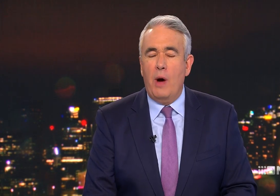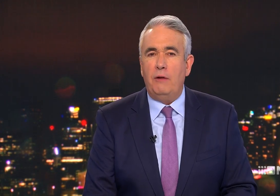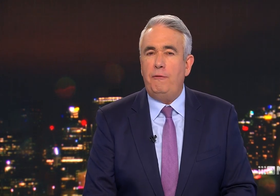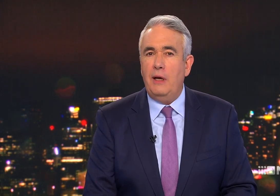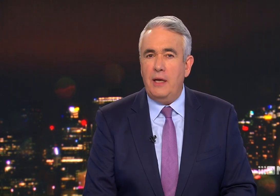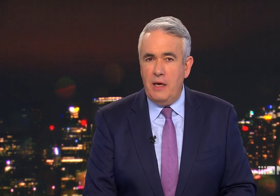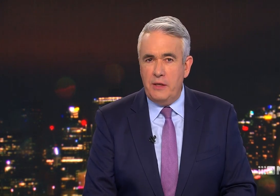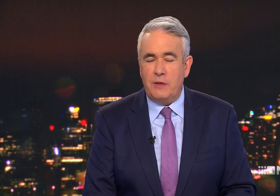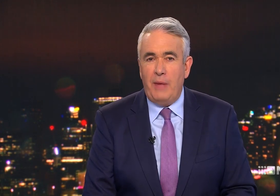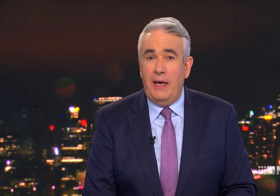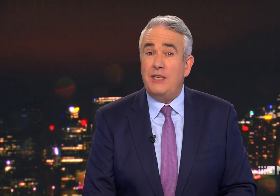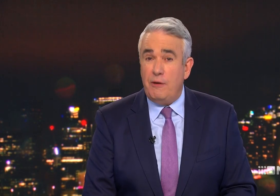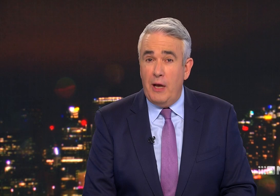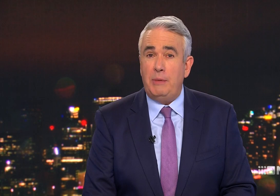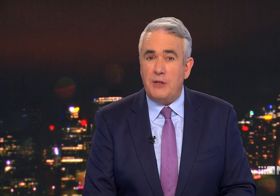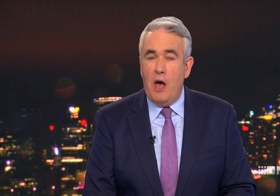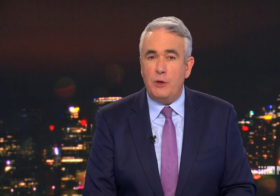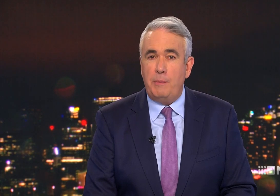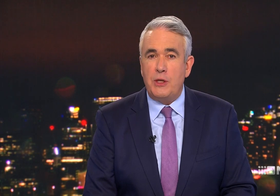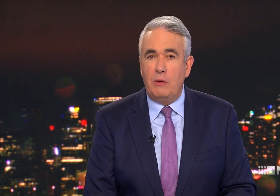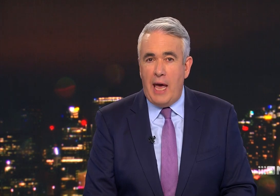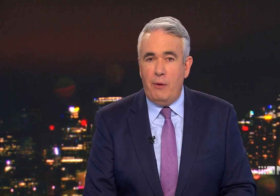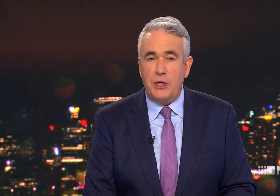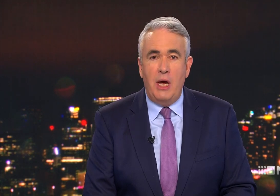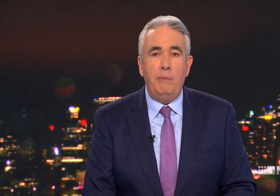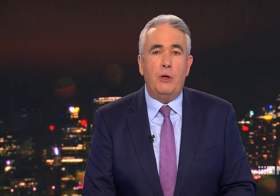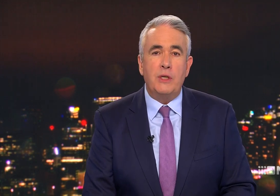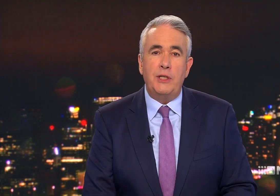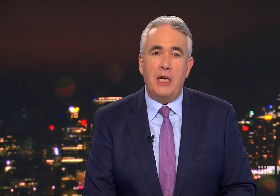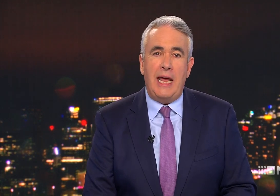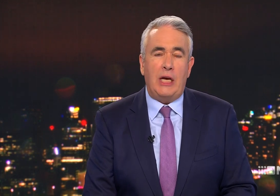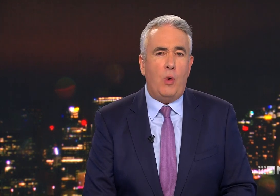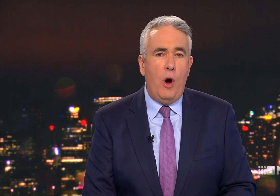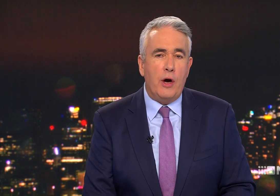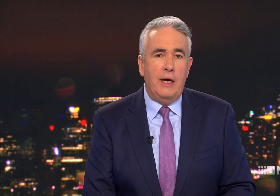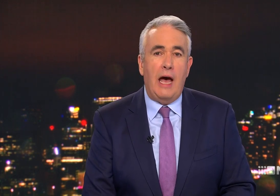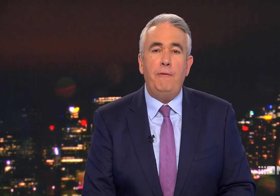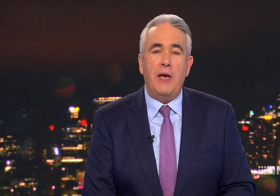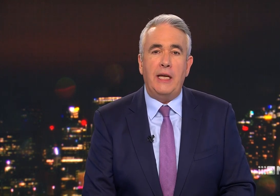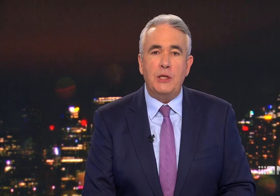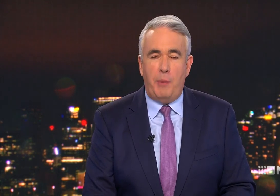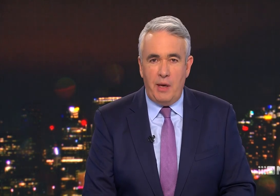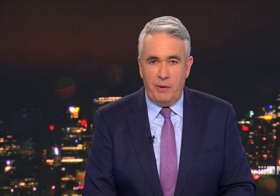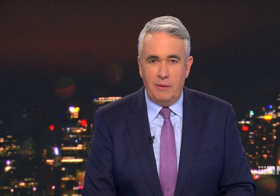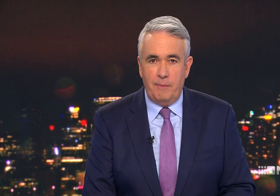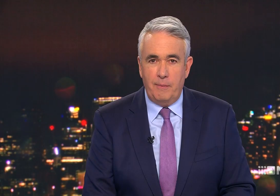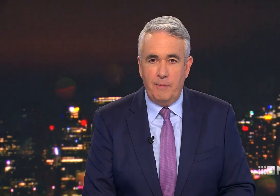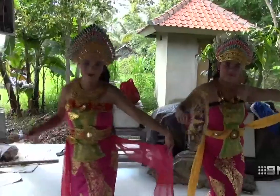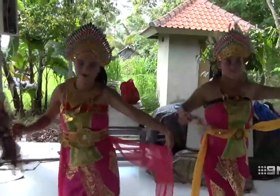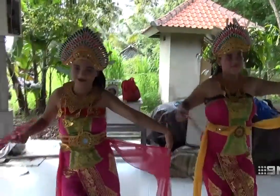everyone feel at ease. It's developed its own special language because of a genetic quirk affecting its people.